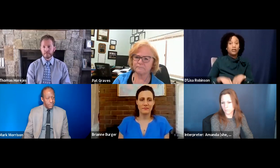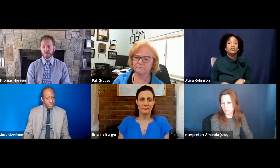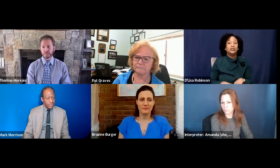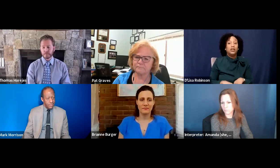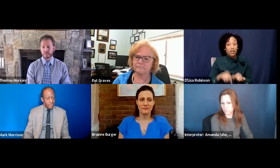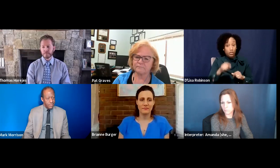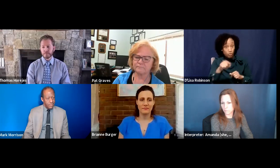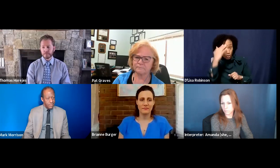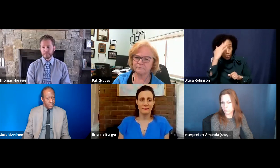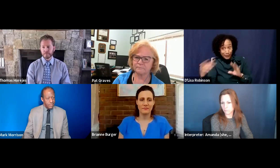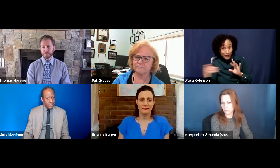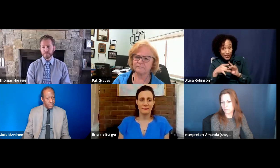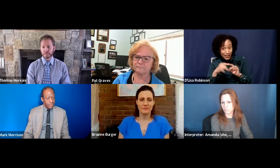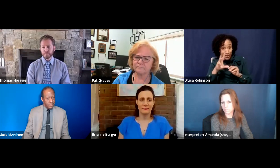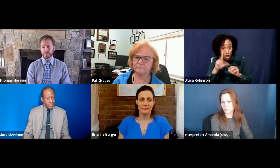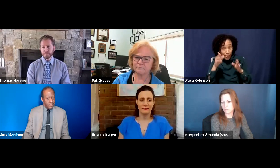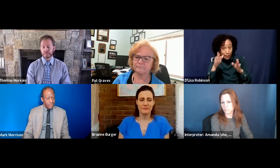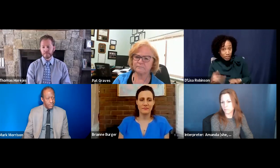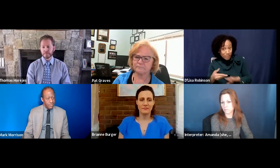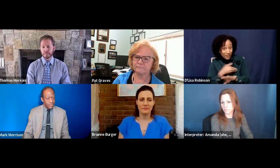interpreting services as well as with CART.